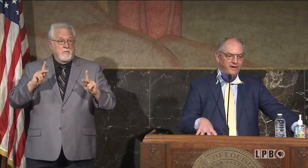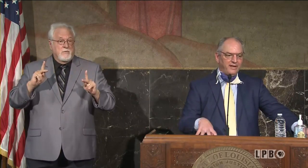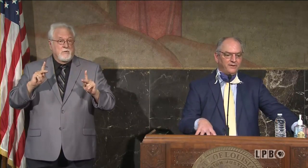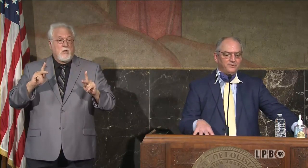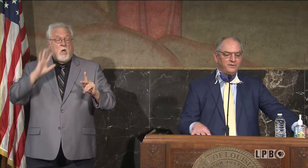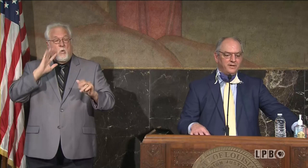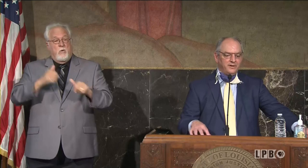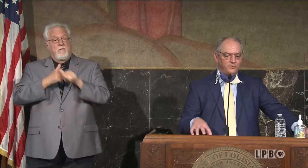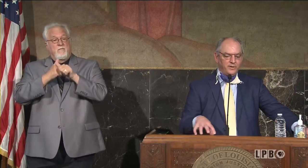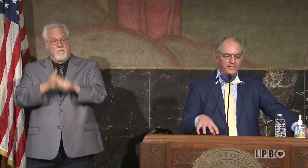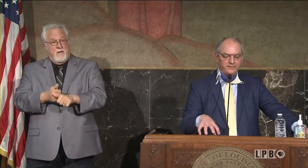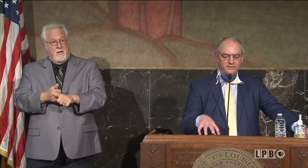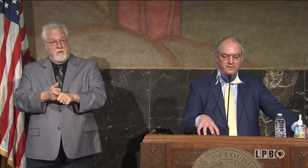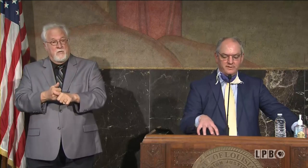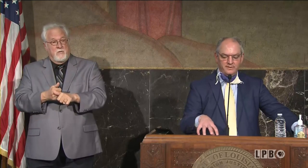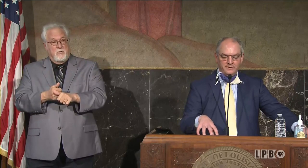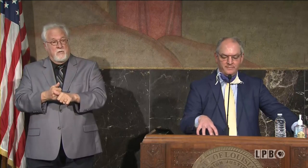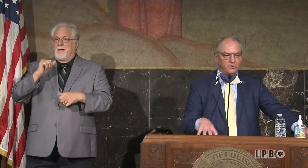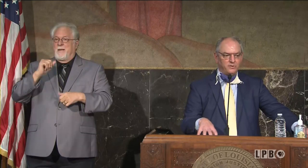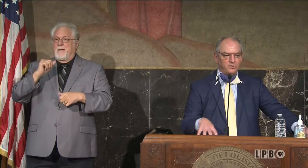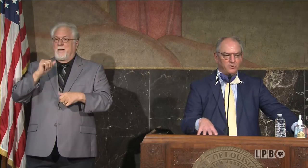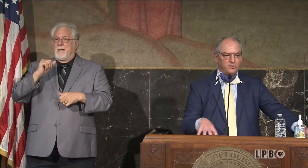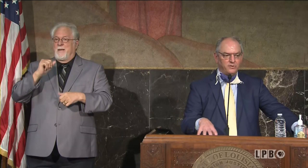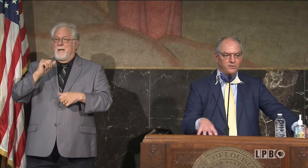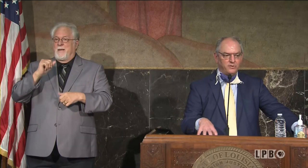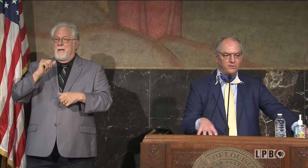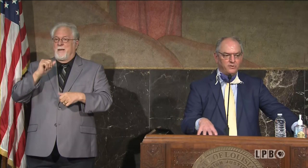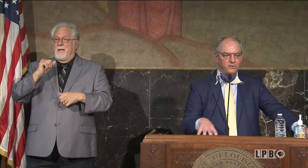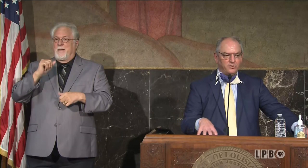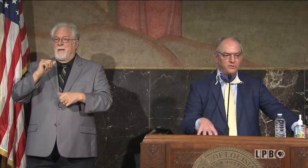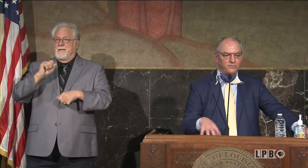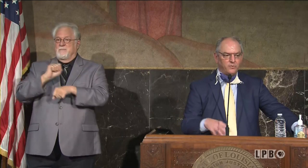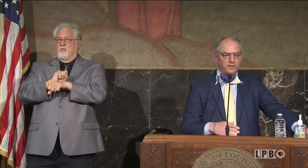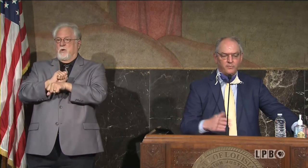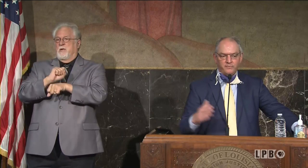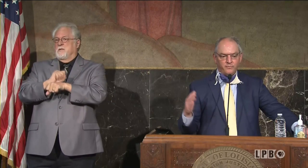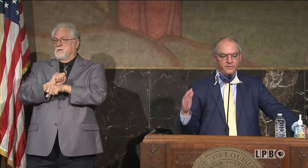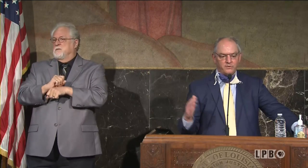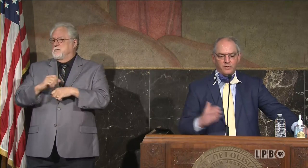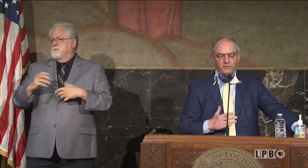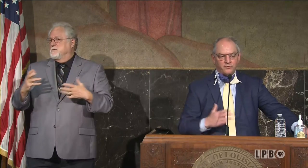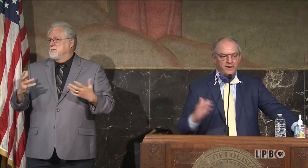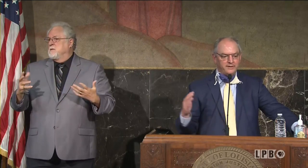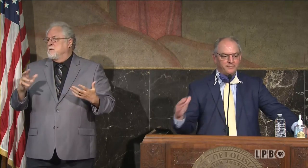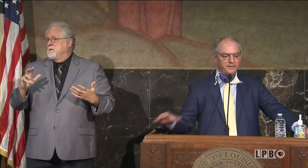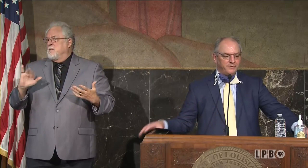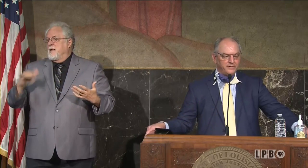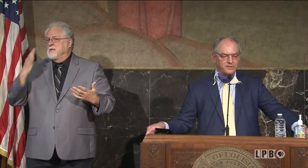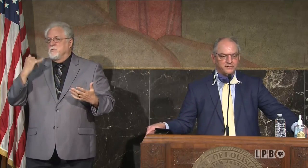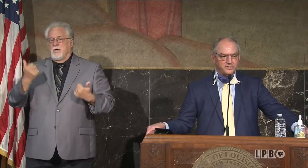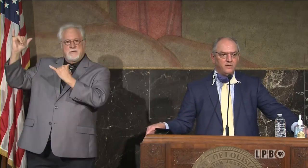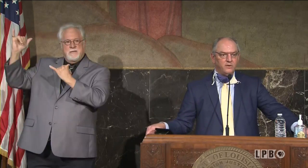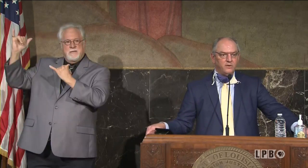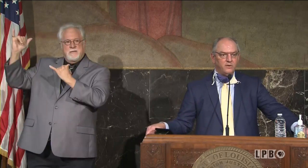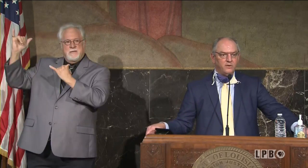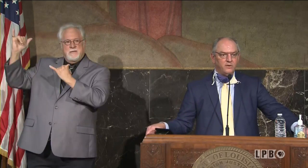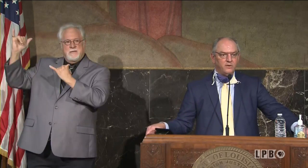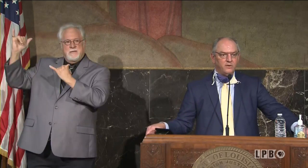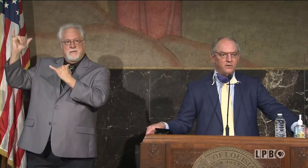will follow what is the so forth, and that's why we've tried to be as